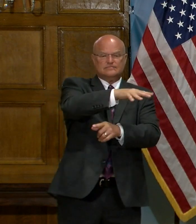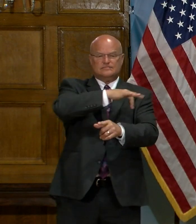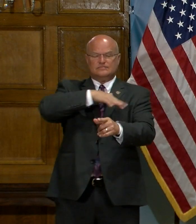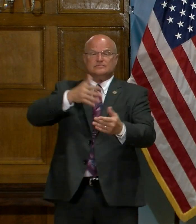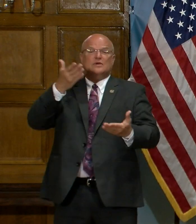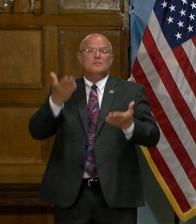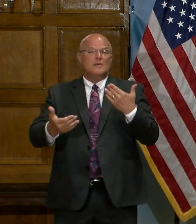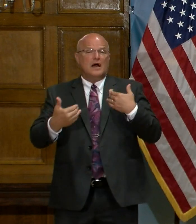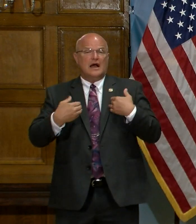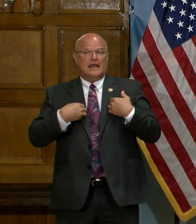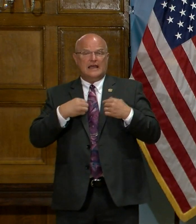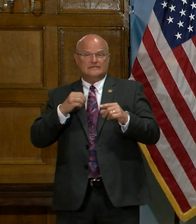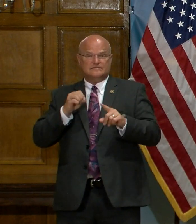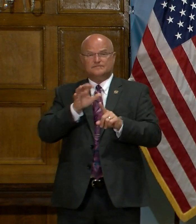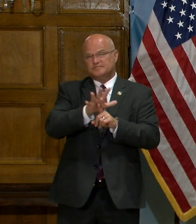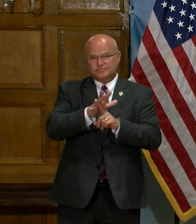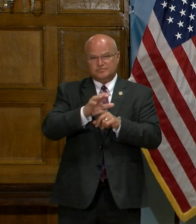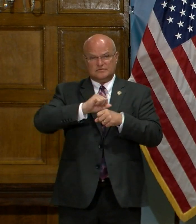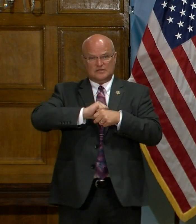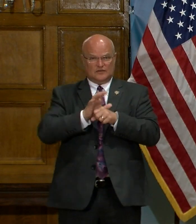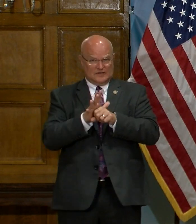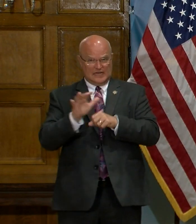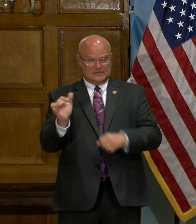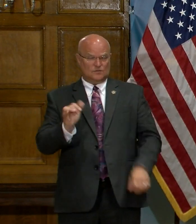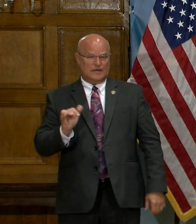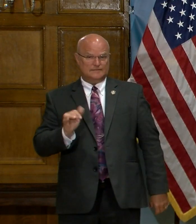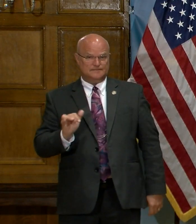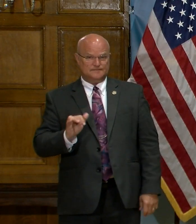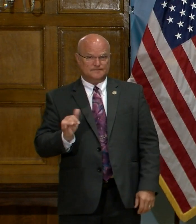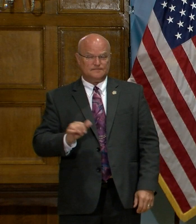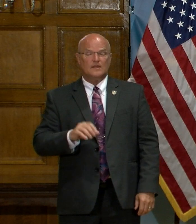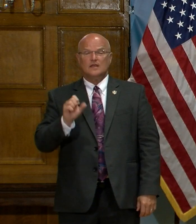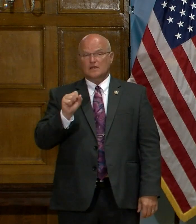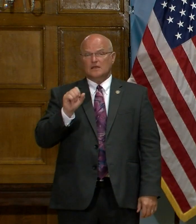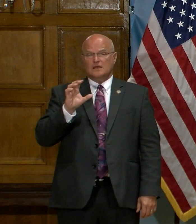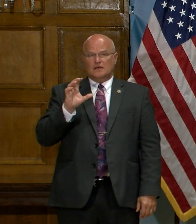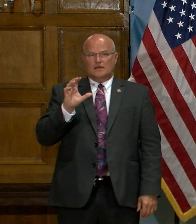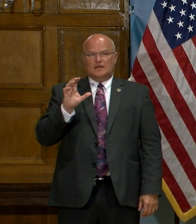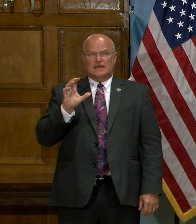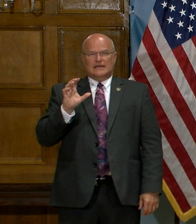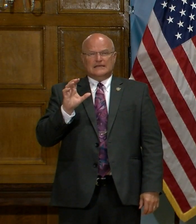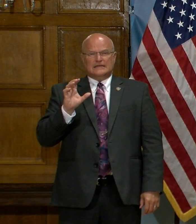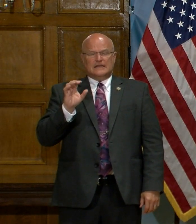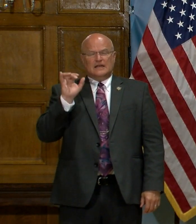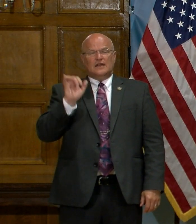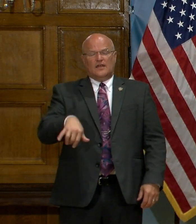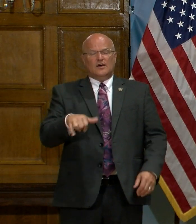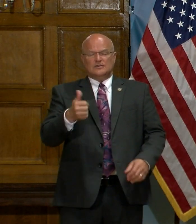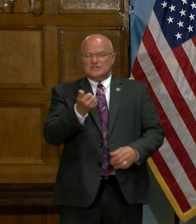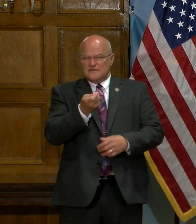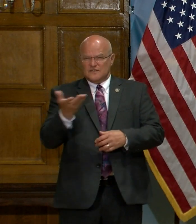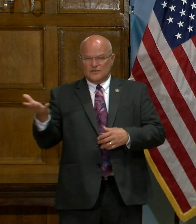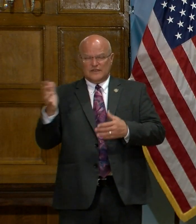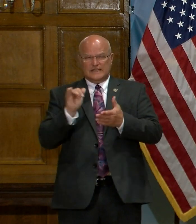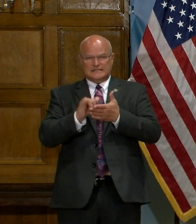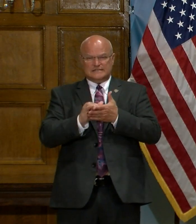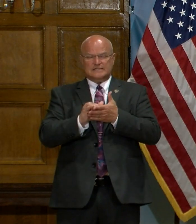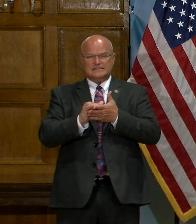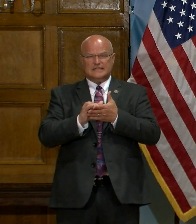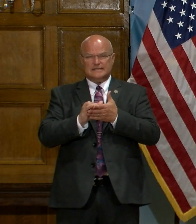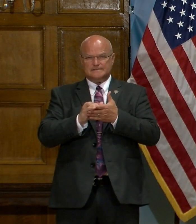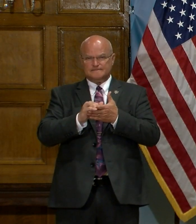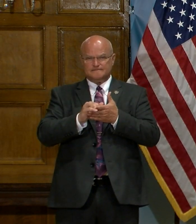who might have contracted the virus as well. And so those are a couple things just to